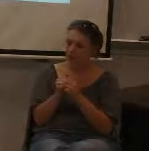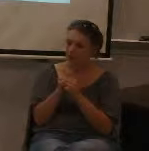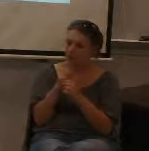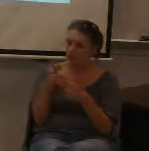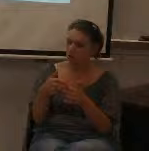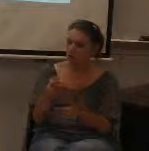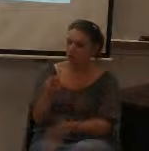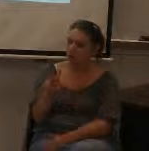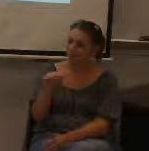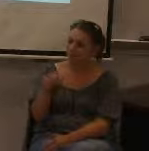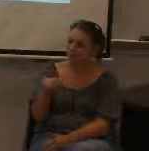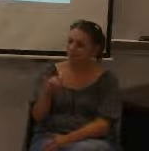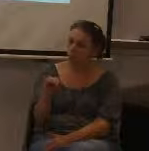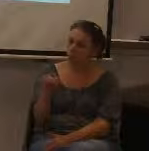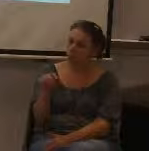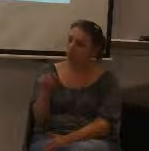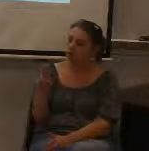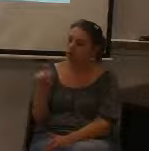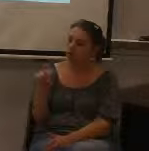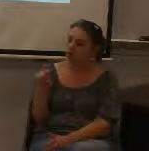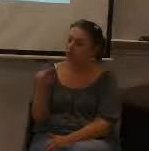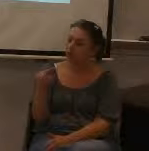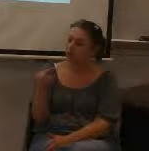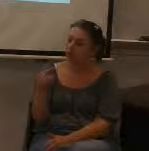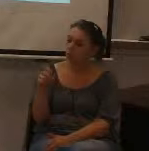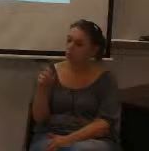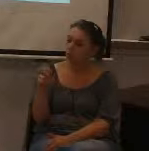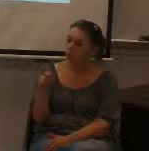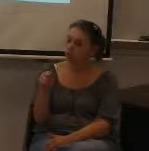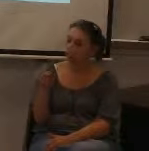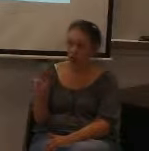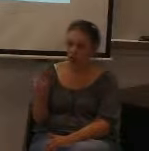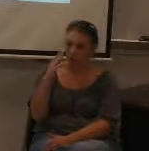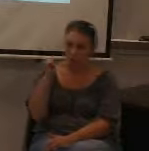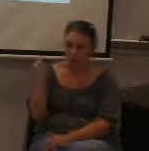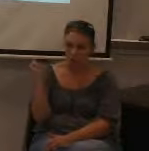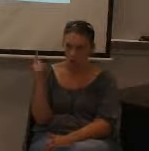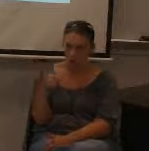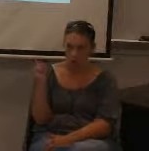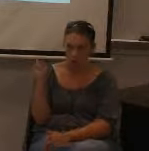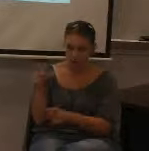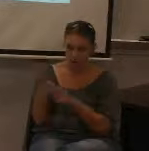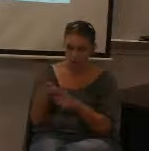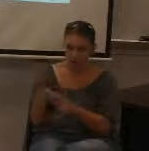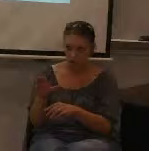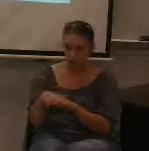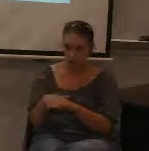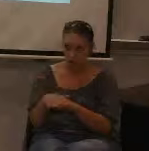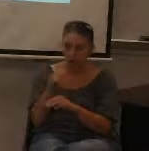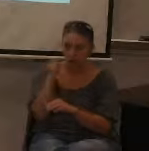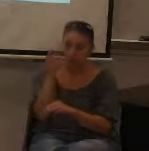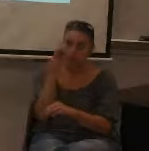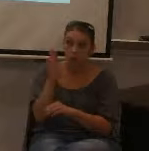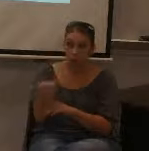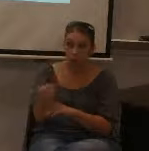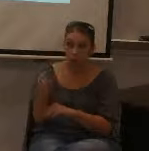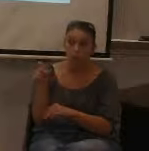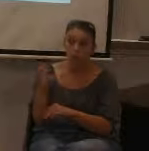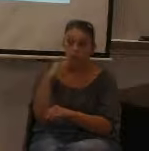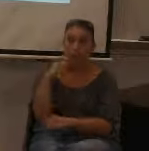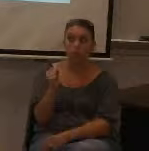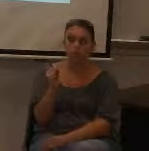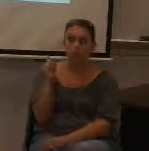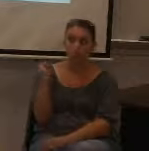are called evapotranspiration. Essentially, you should know every single one of these terms on here. And if you don't know them yet, you should have them